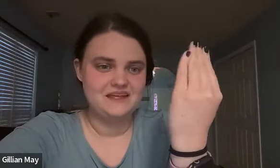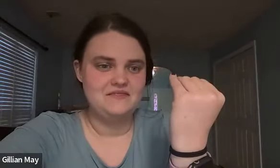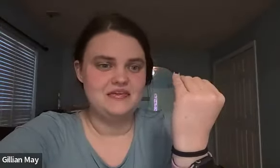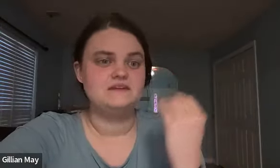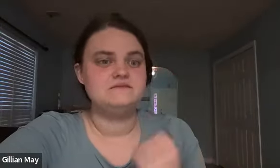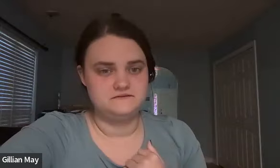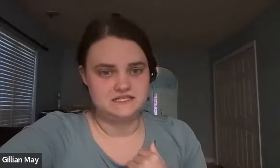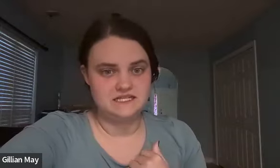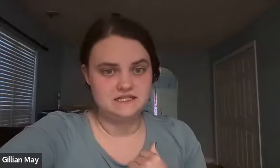And then 15.